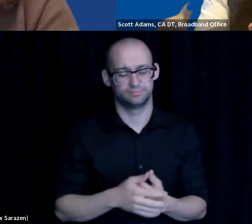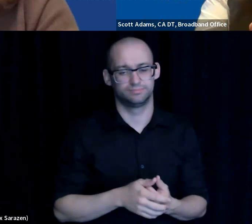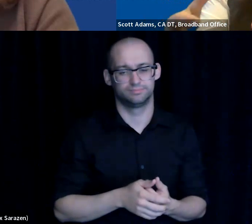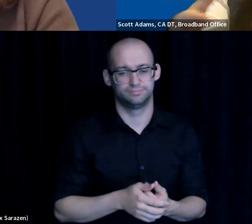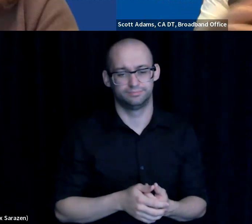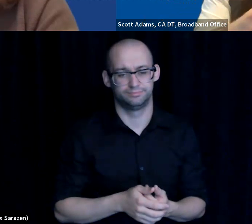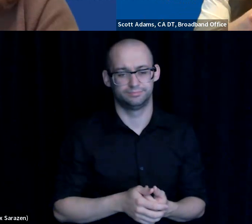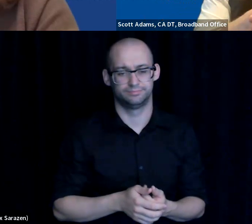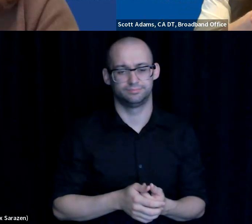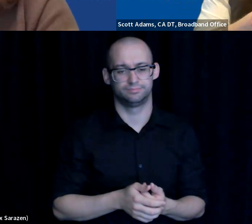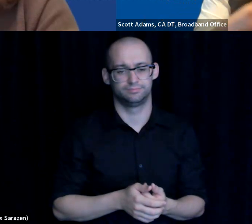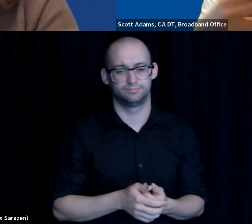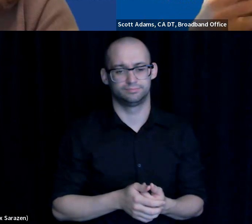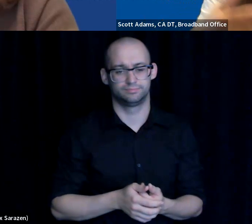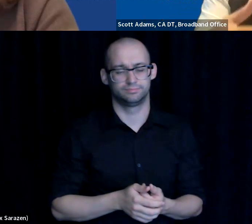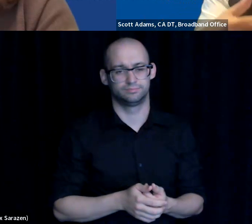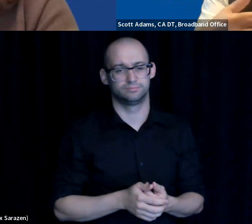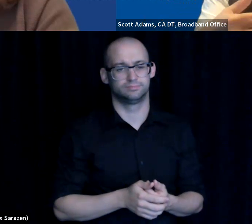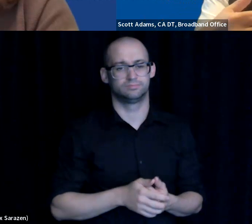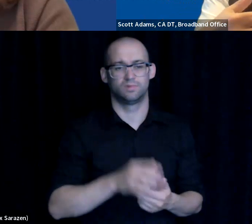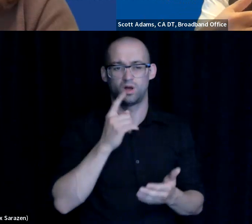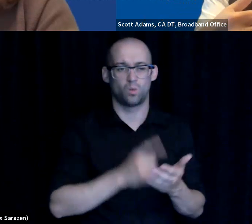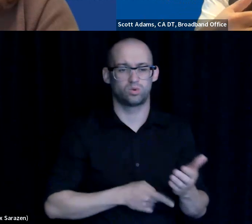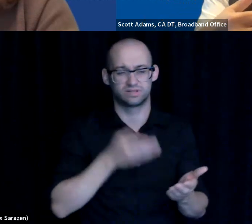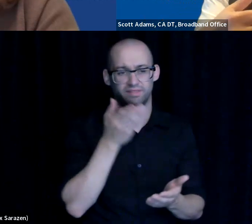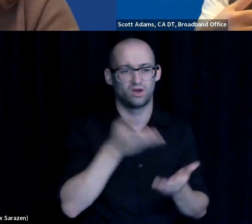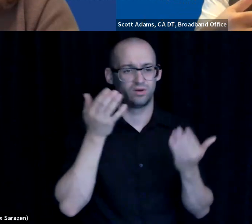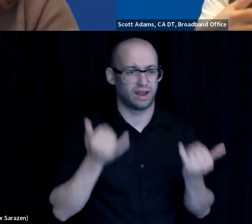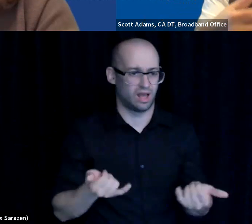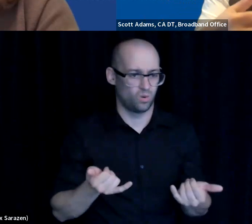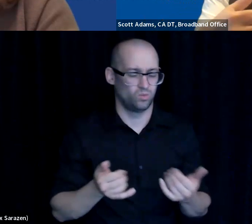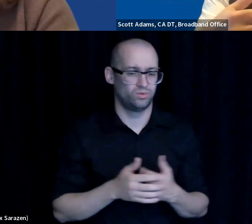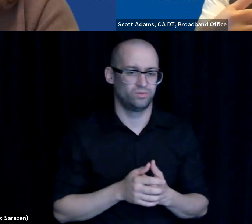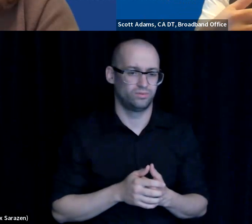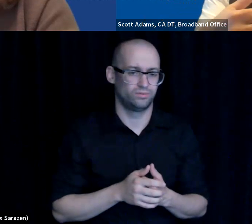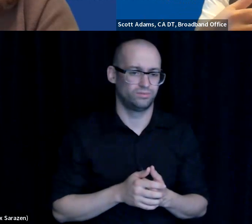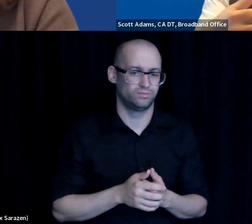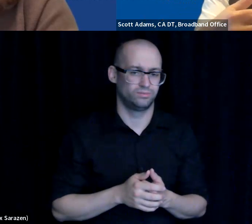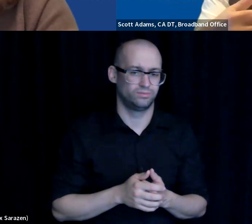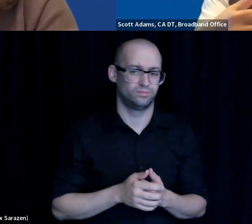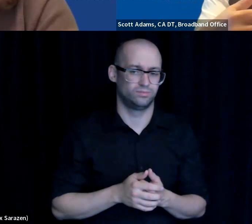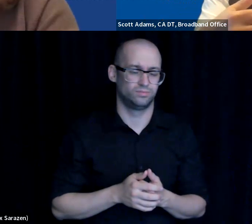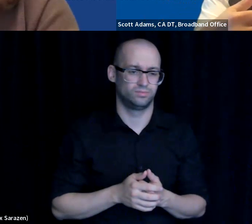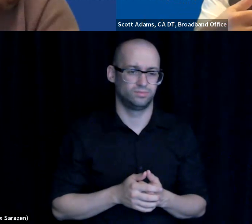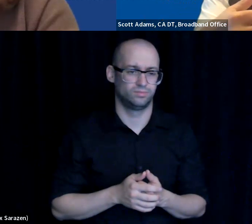and broadband, what existing programs are out there that could be leveraged, or what